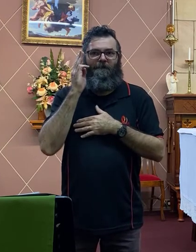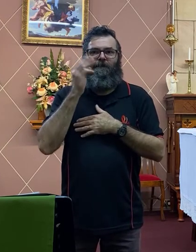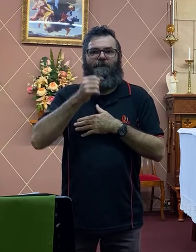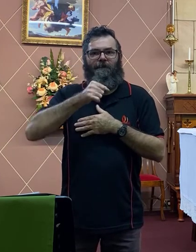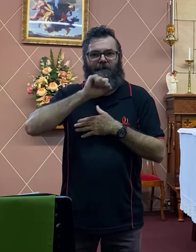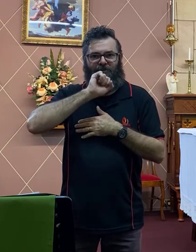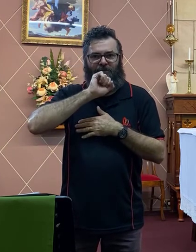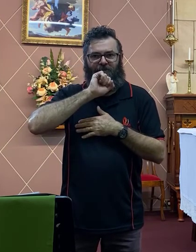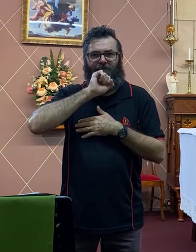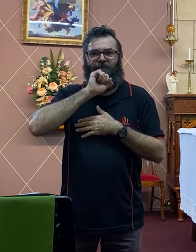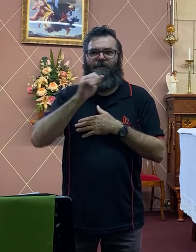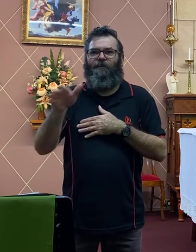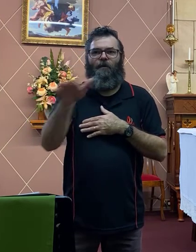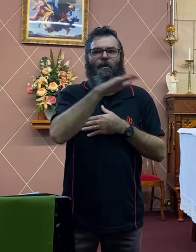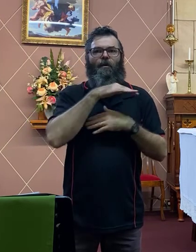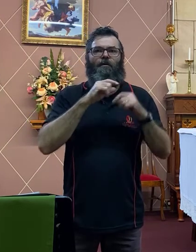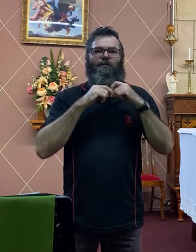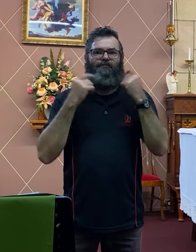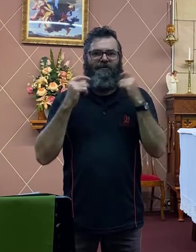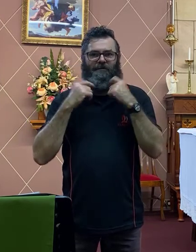and all the clergy.